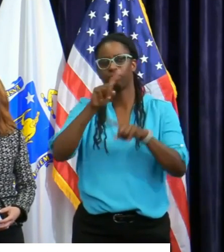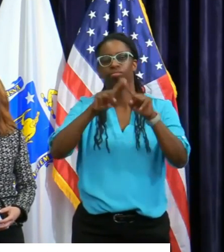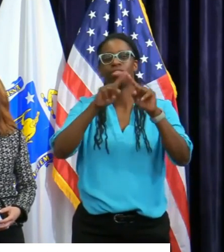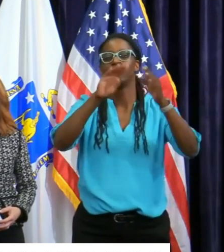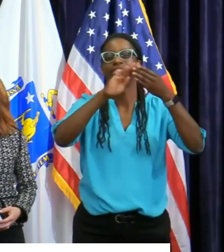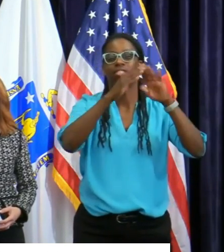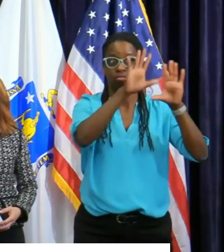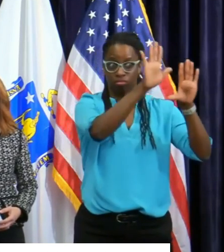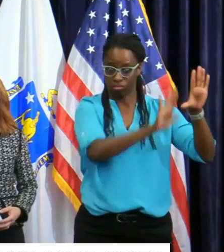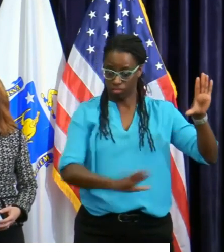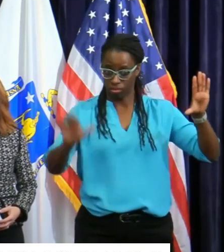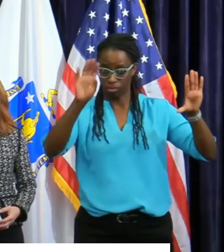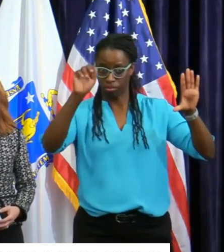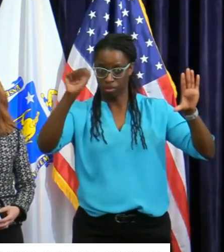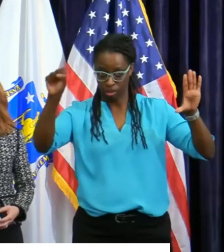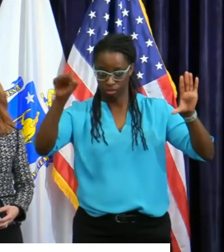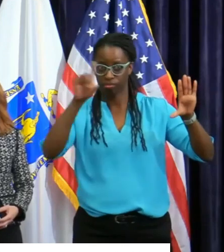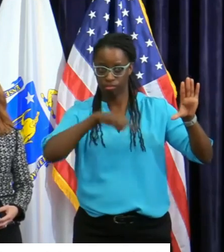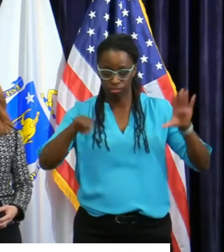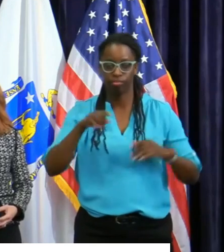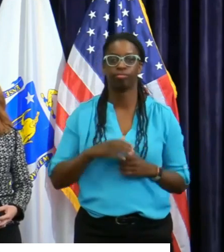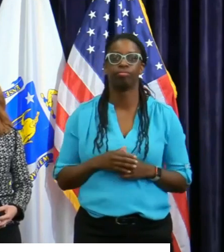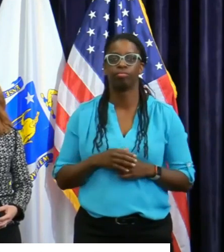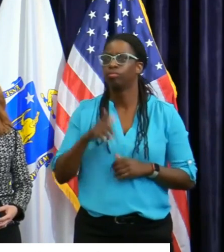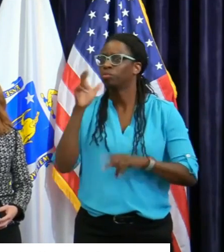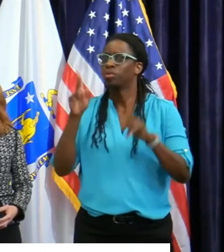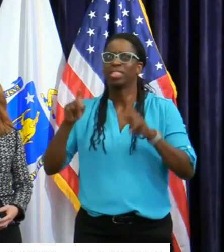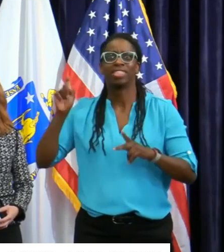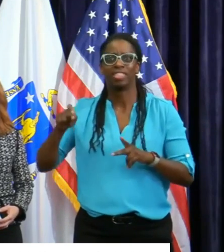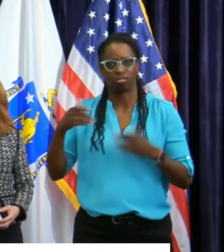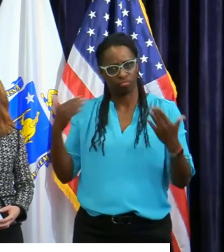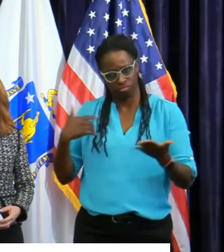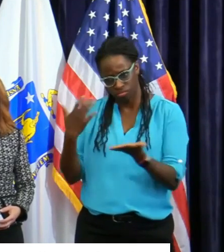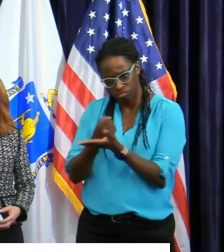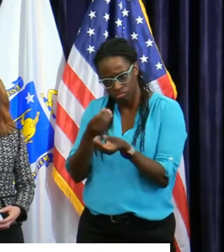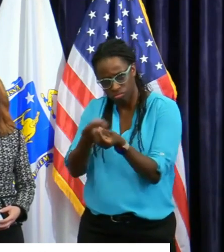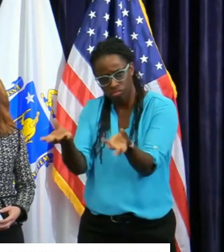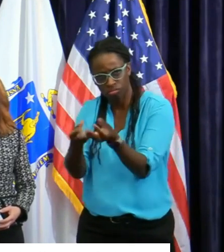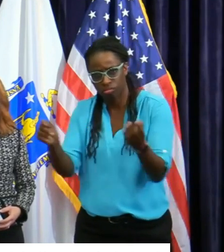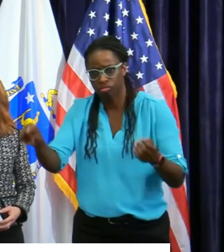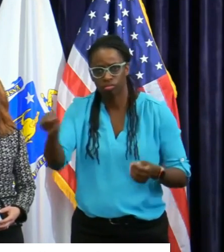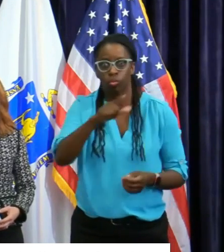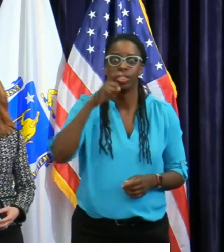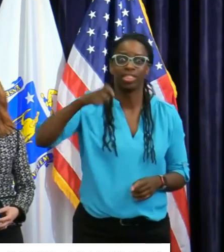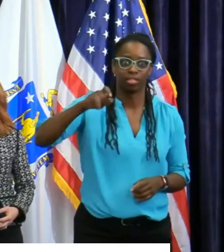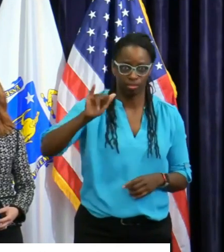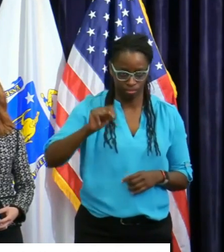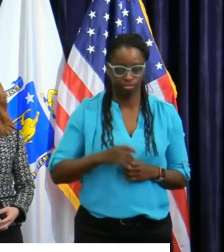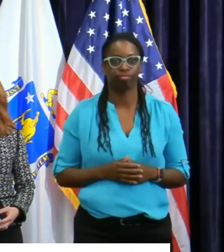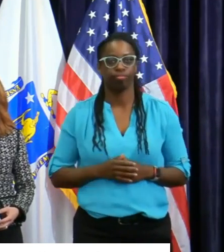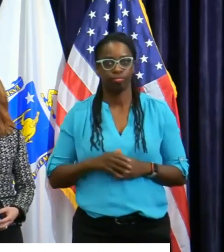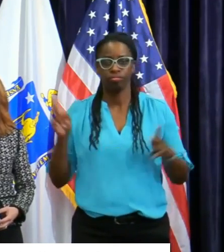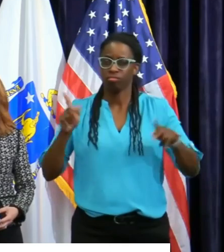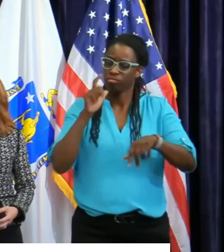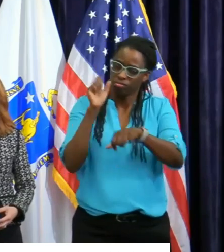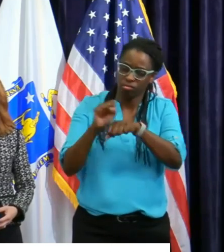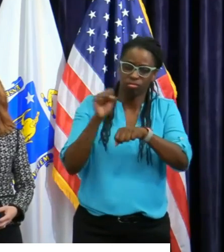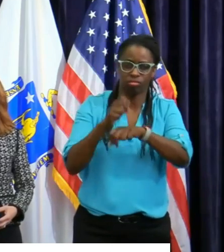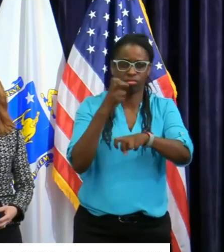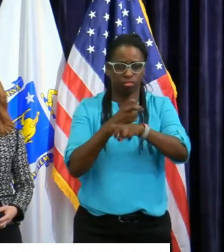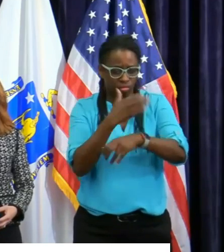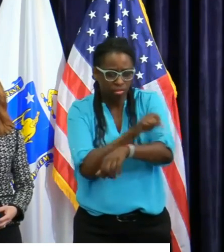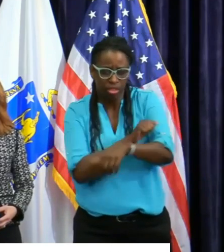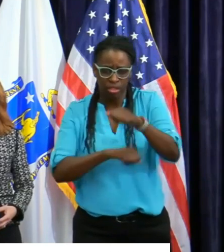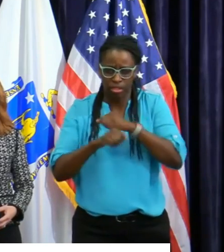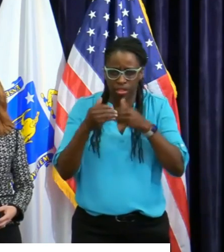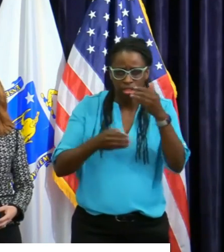who need them in their communities. It's a big undertaking, obviously, and we can't do it alone. In total, these communities